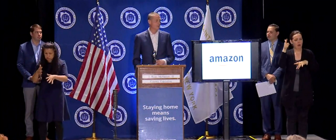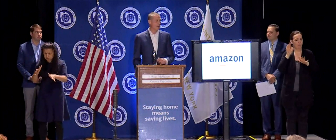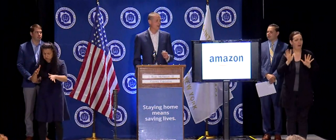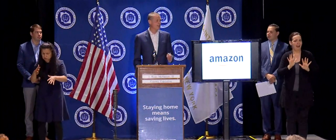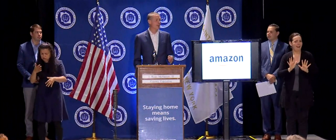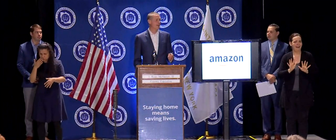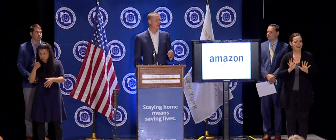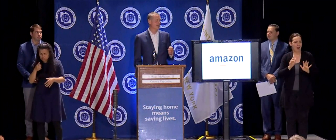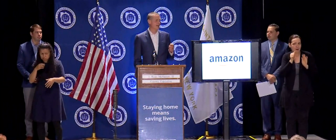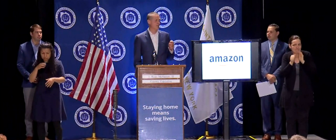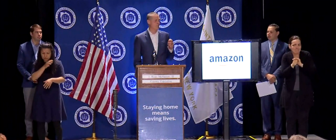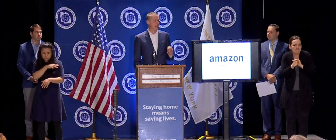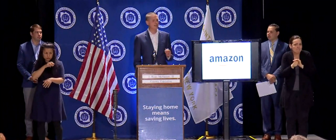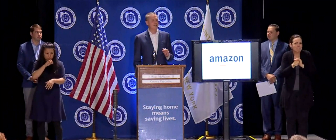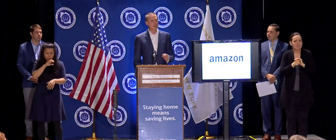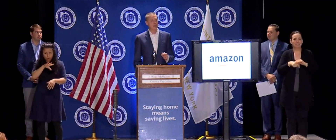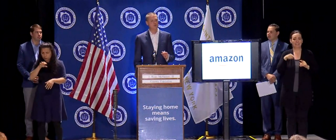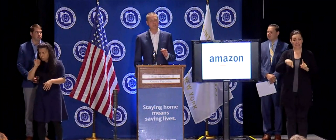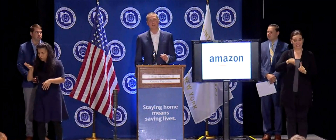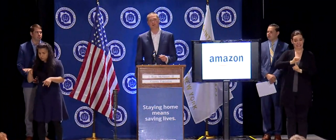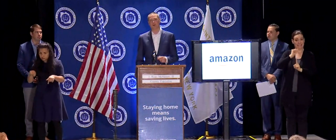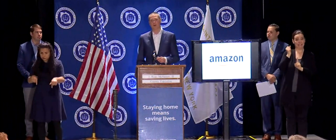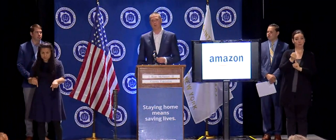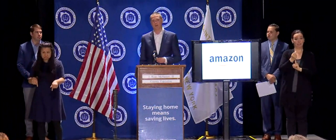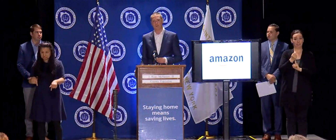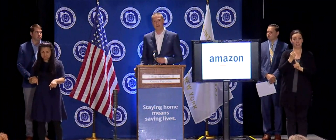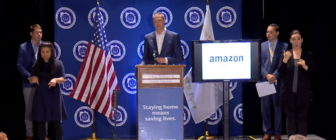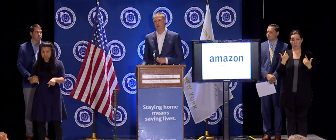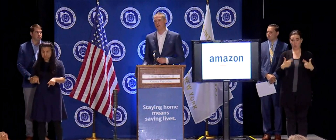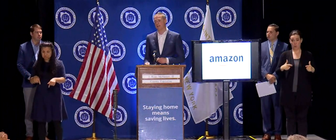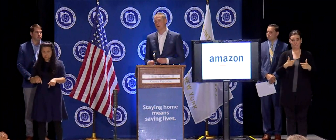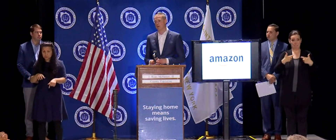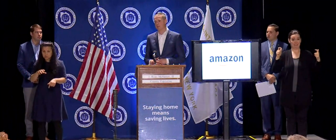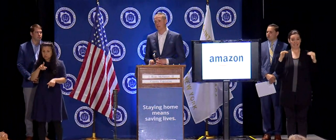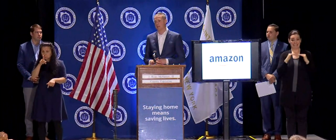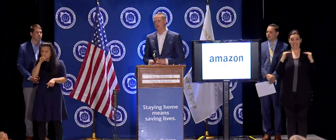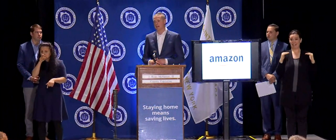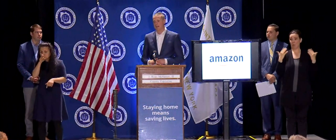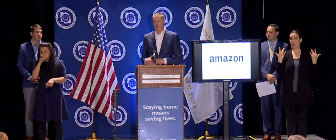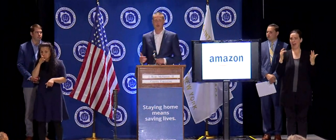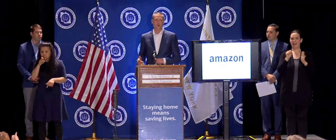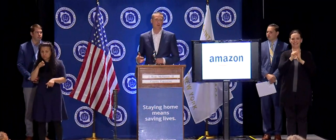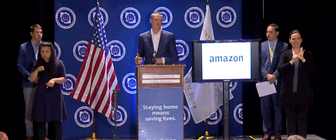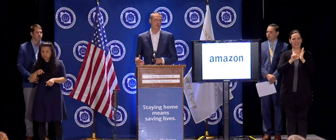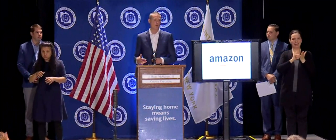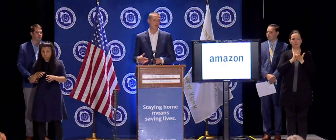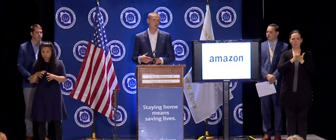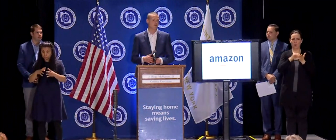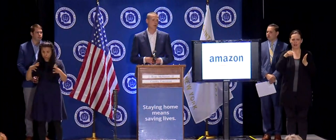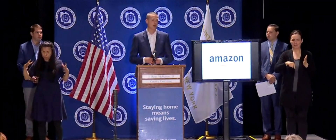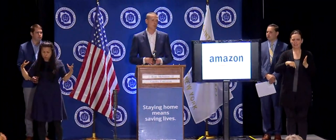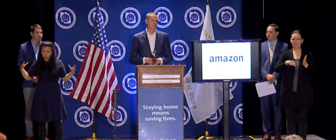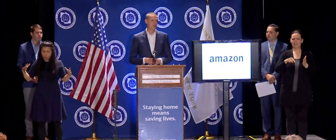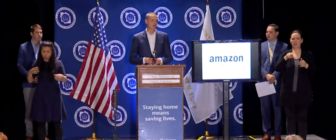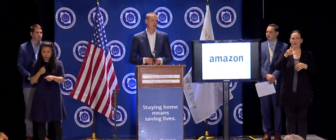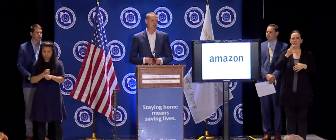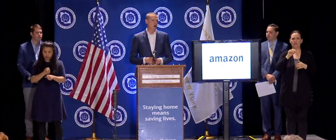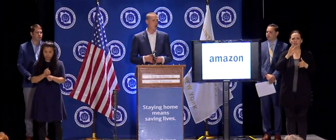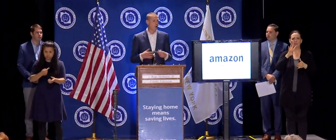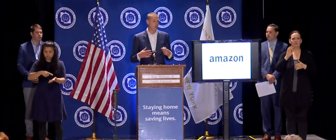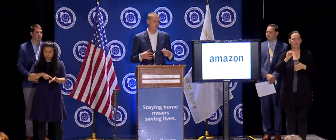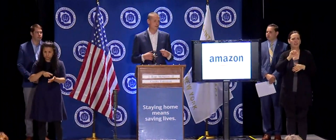against. And in this case, on the biggest stage for Central New York, with the biggest project that we've seen in 30 or 40 years for our